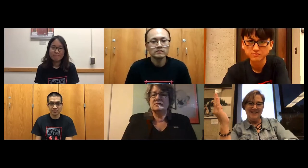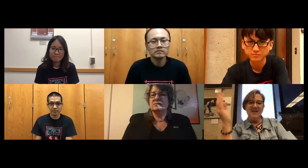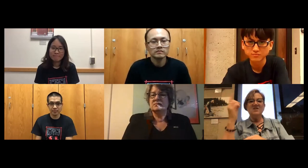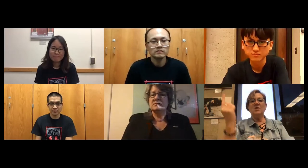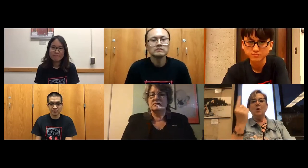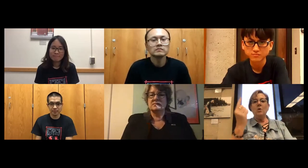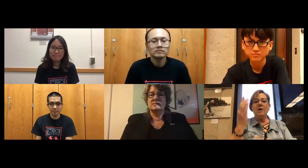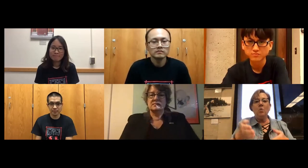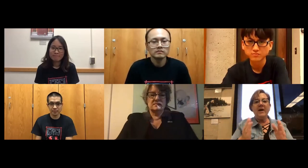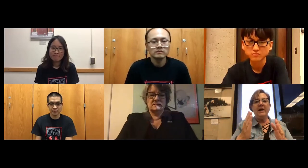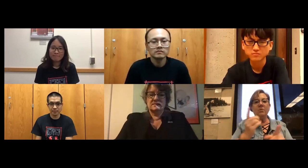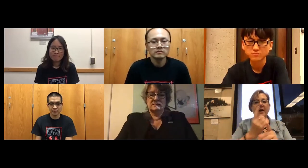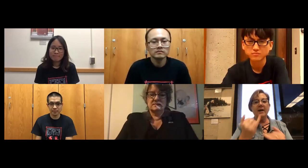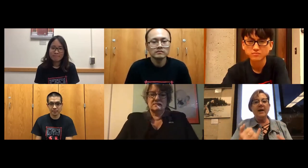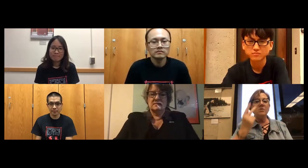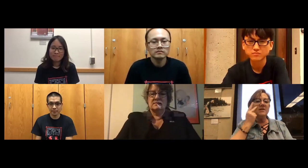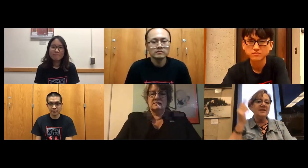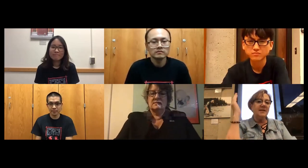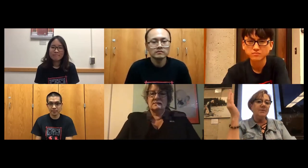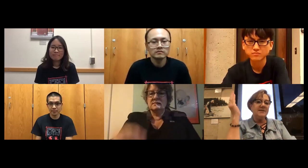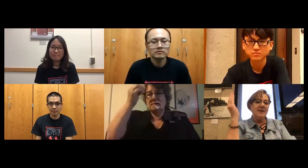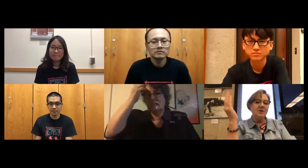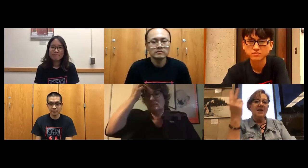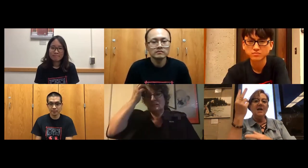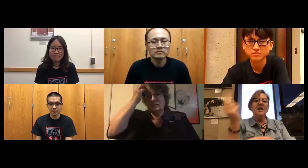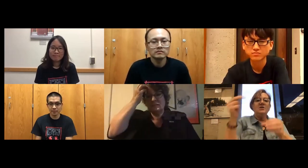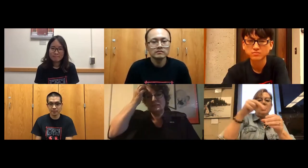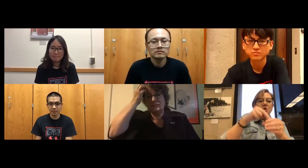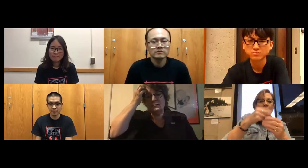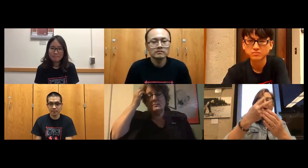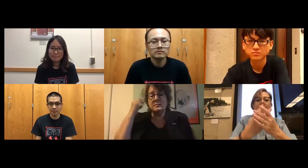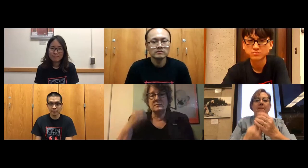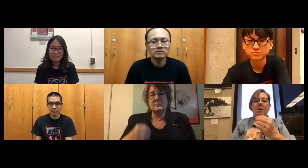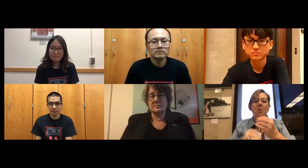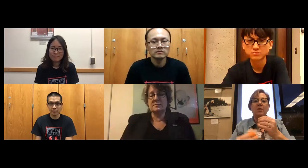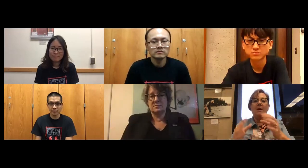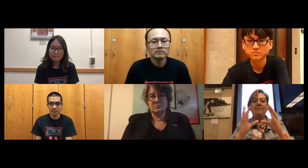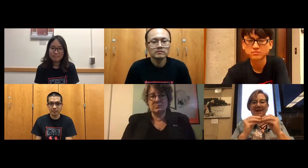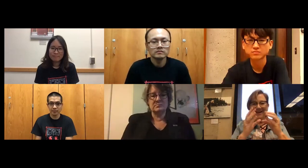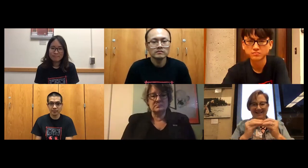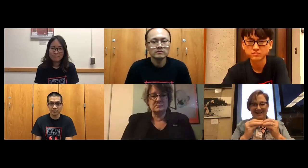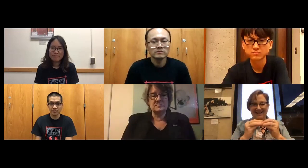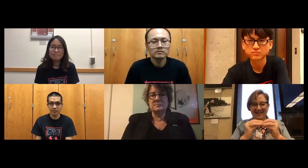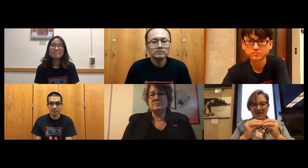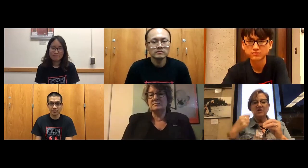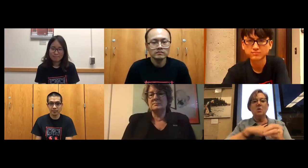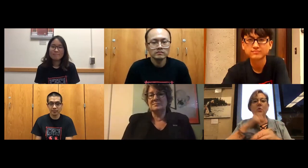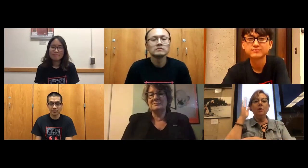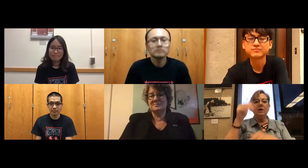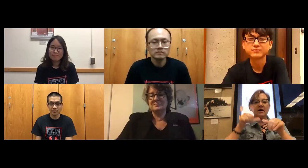So the only way right now to see the presenters is to join both meetings. So we will